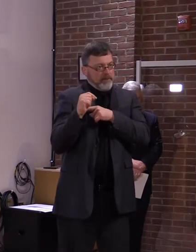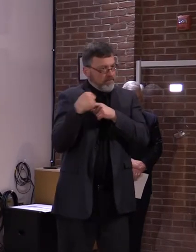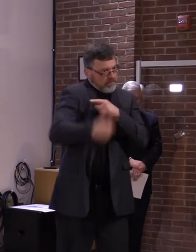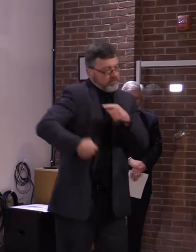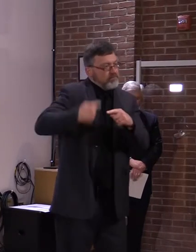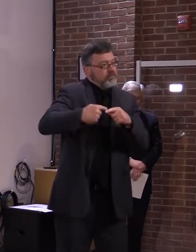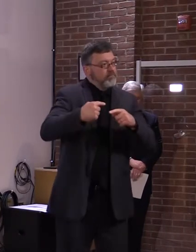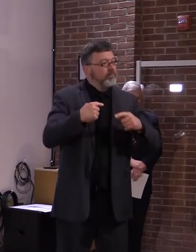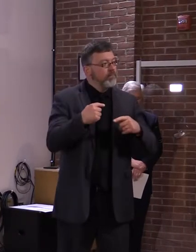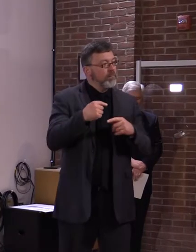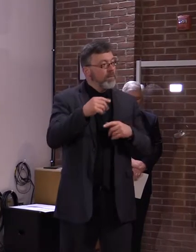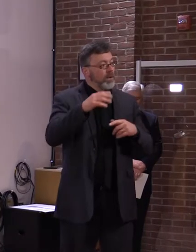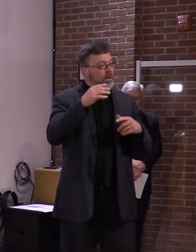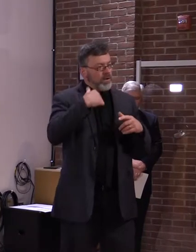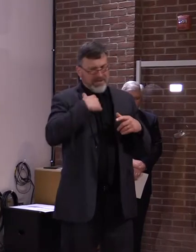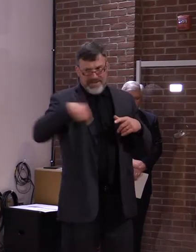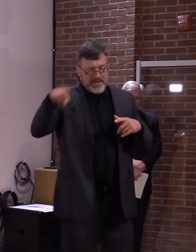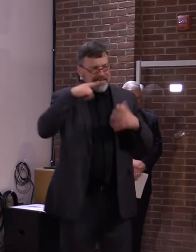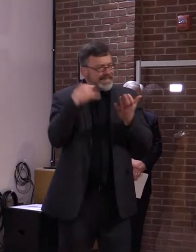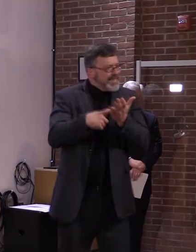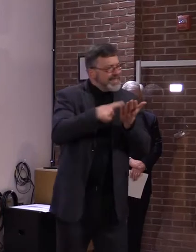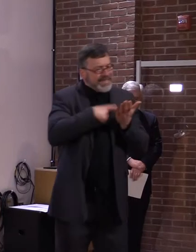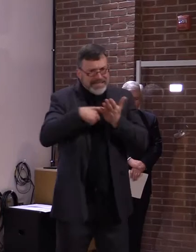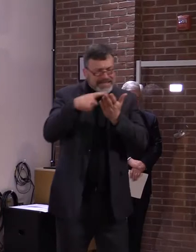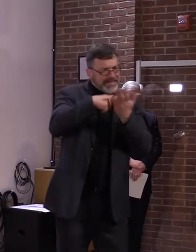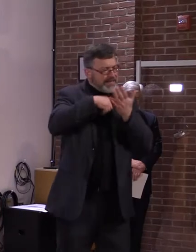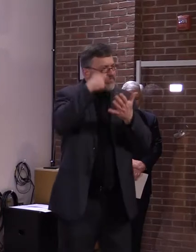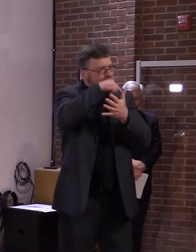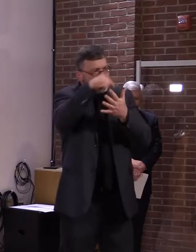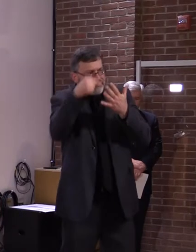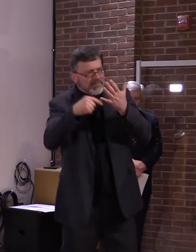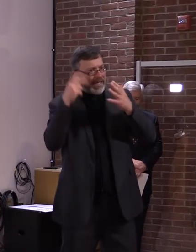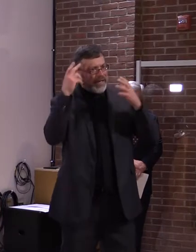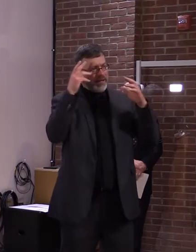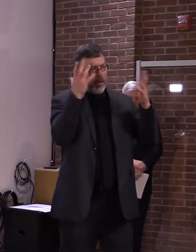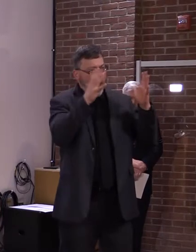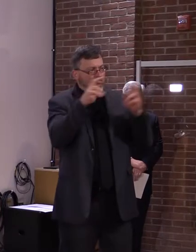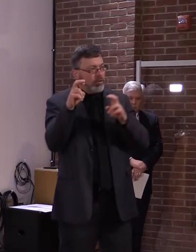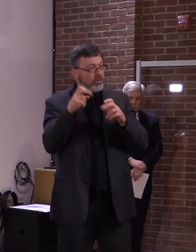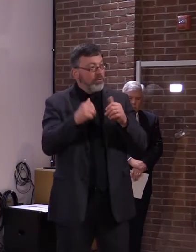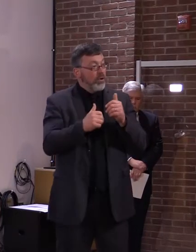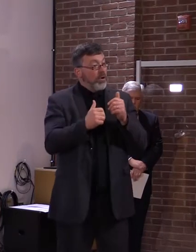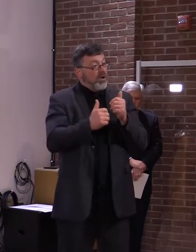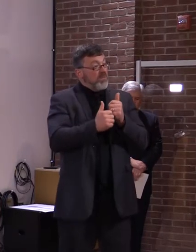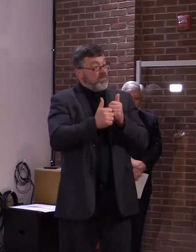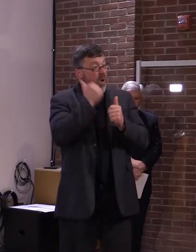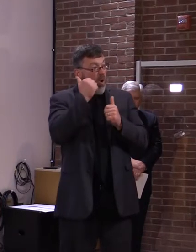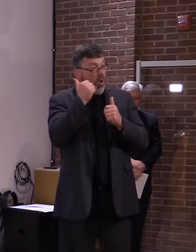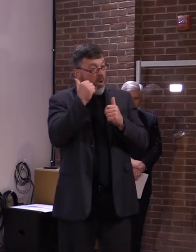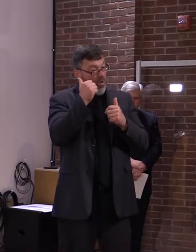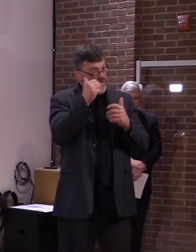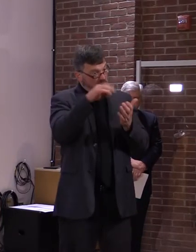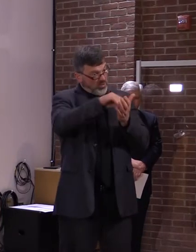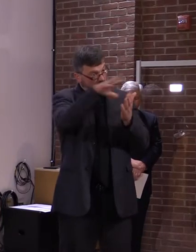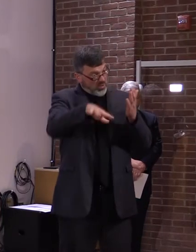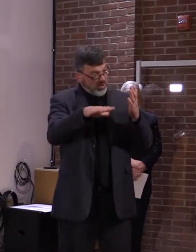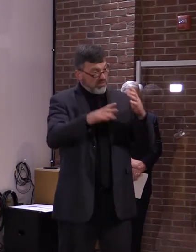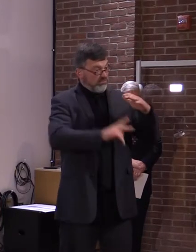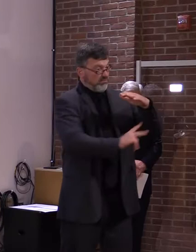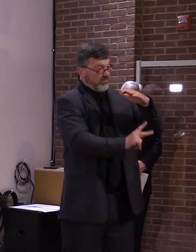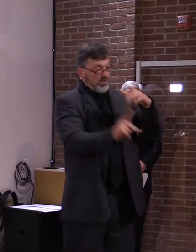several issues. The first is the majority of our students in the K-12 system will not be fully vaccinated before the end of the school